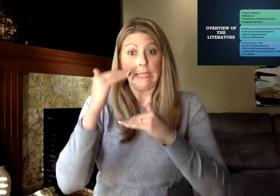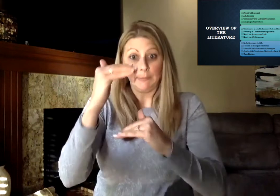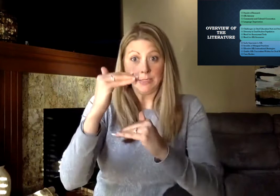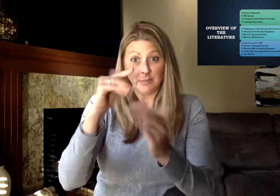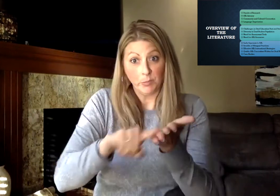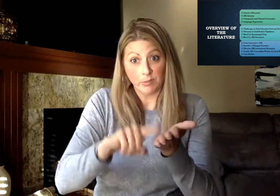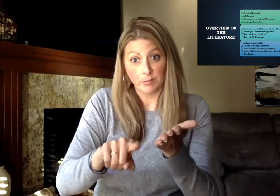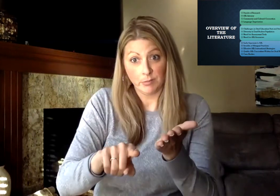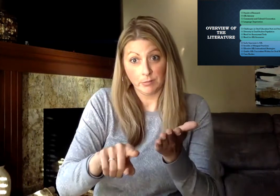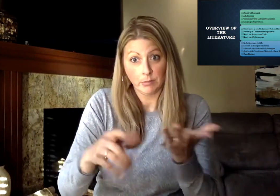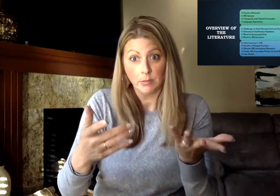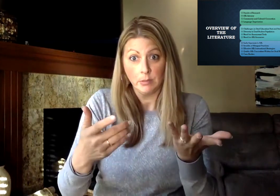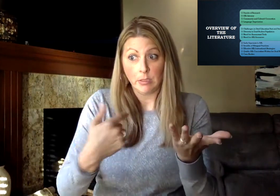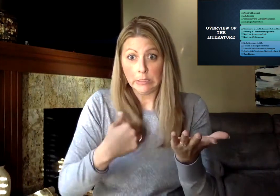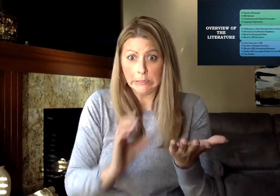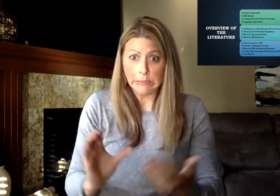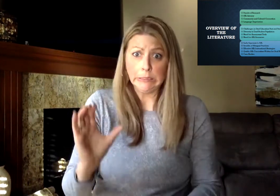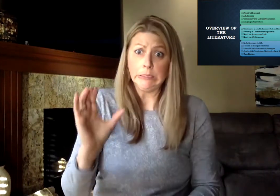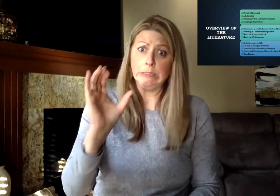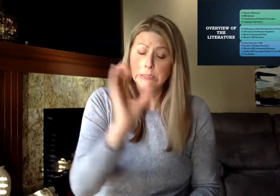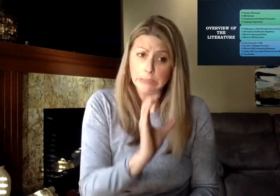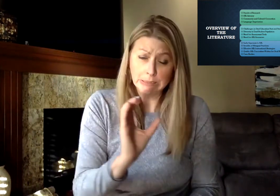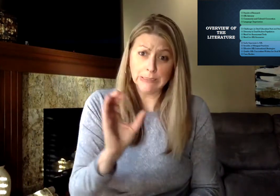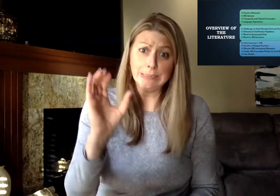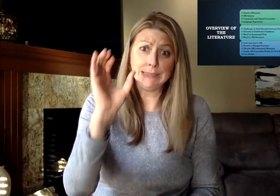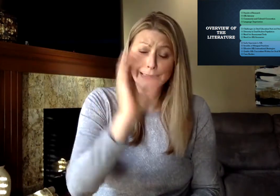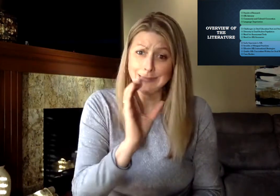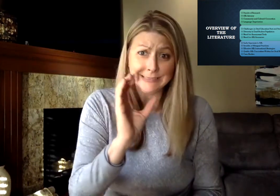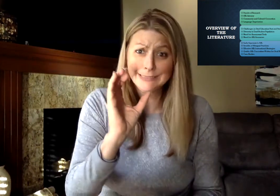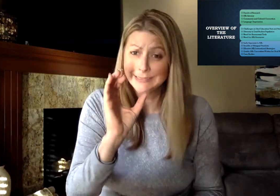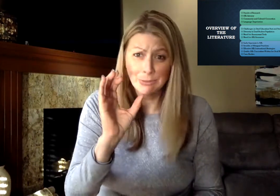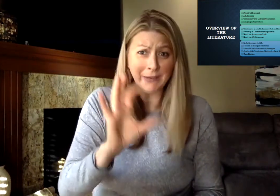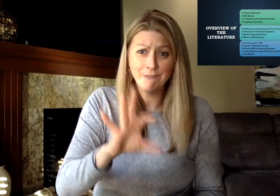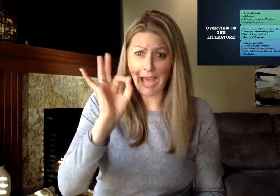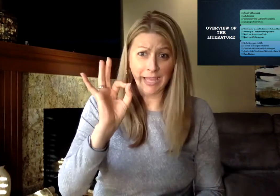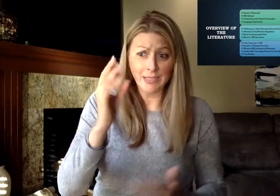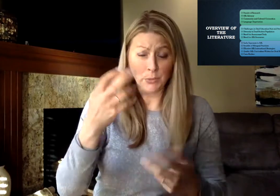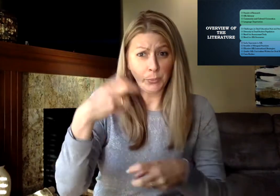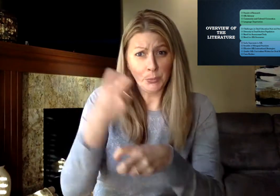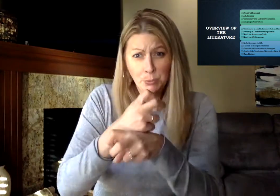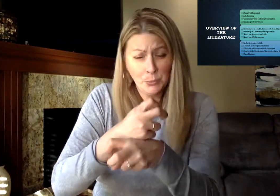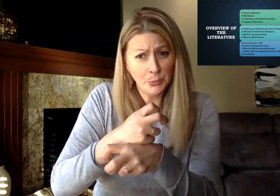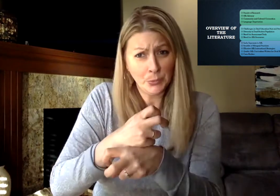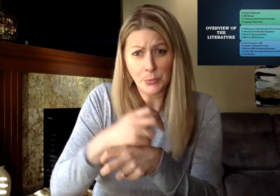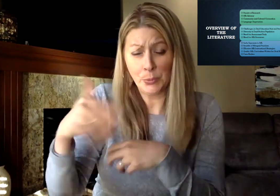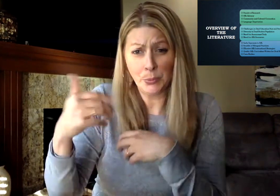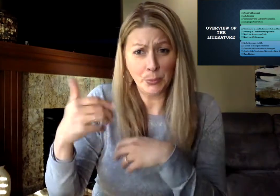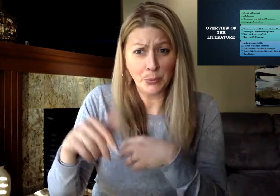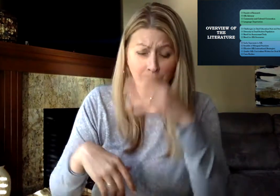Well, there was limited research. I searched and searched and searched, and it was really hard to